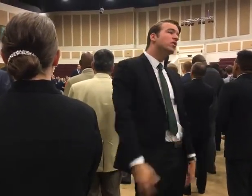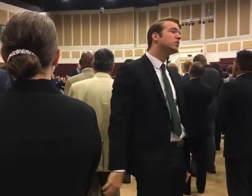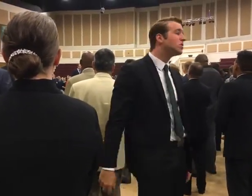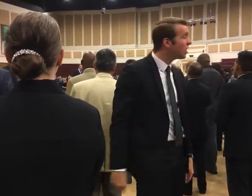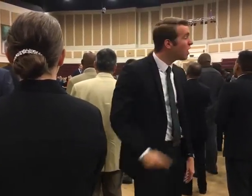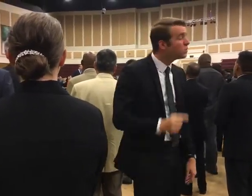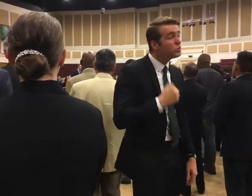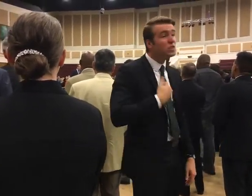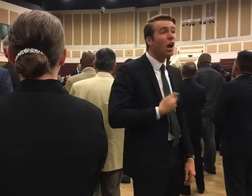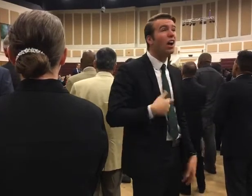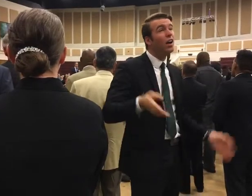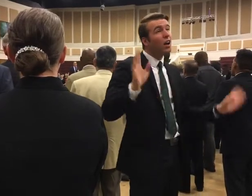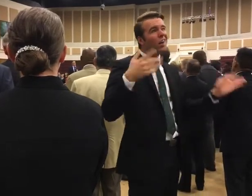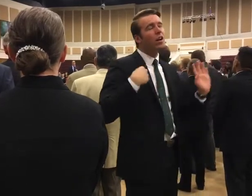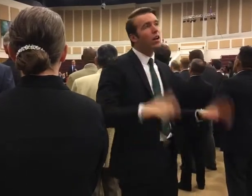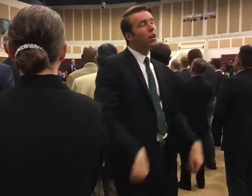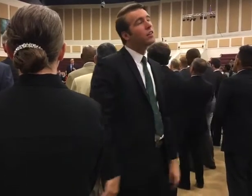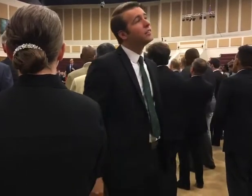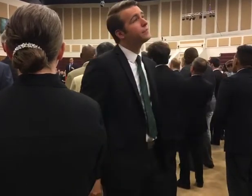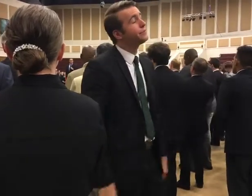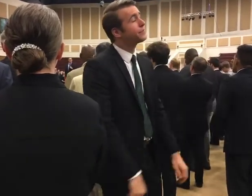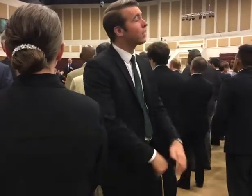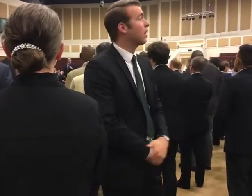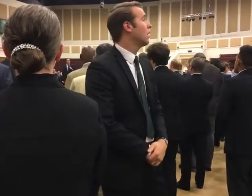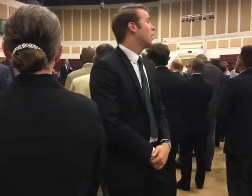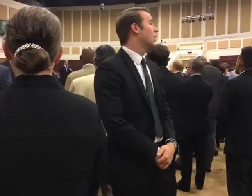You're too tired to lift your hand.